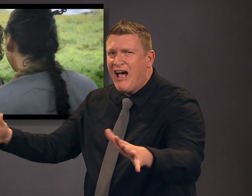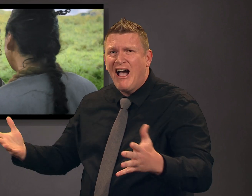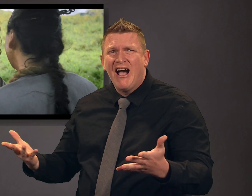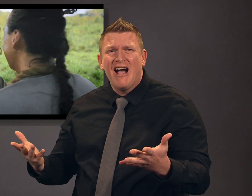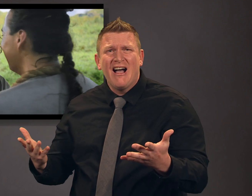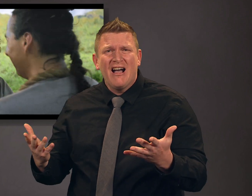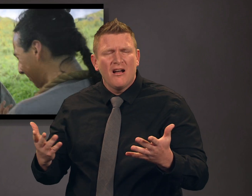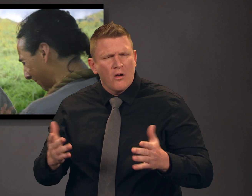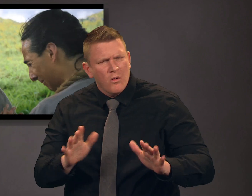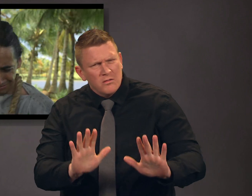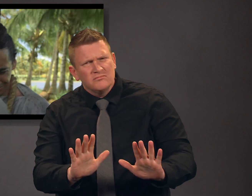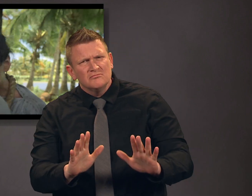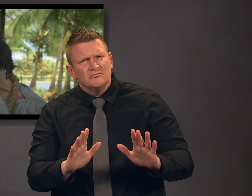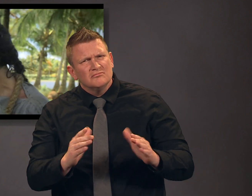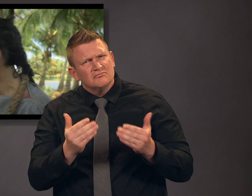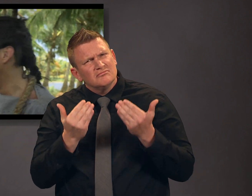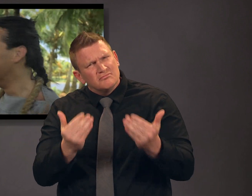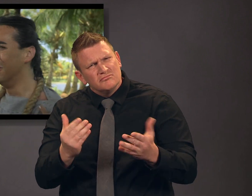and we will gather them together.